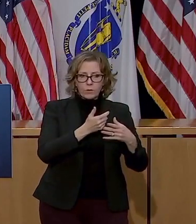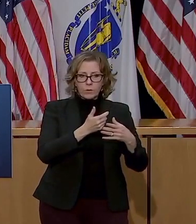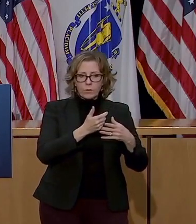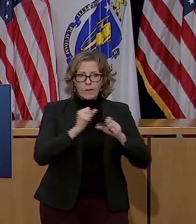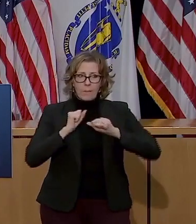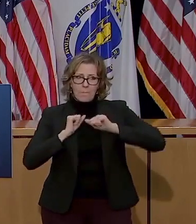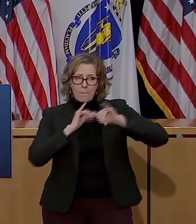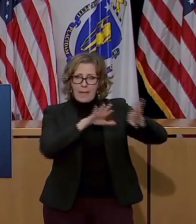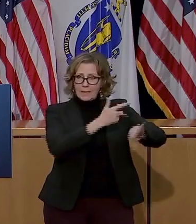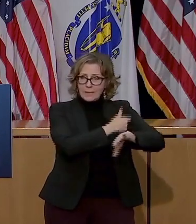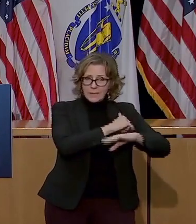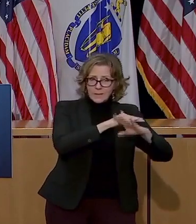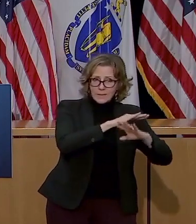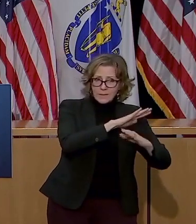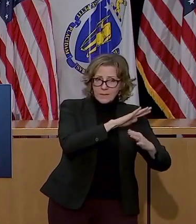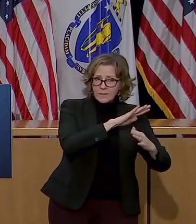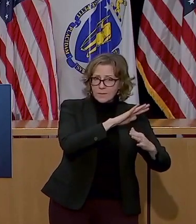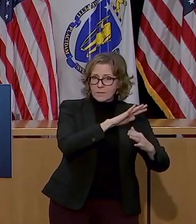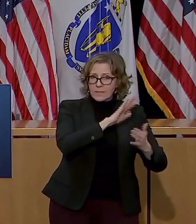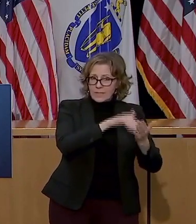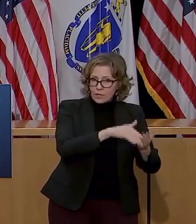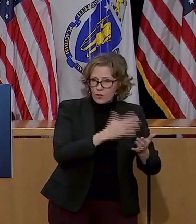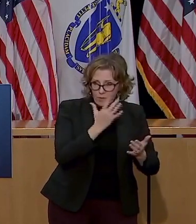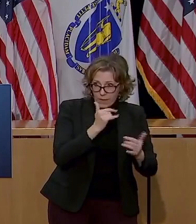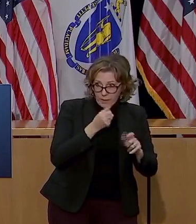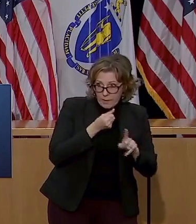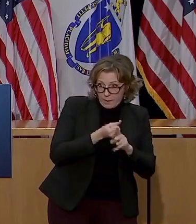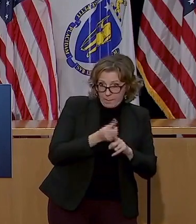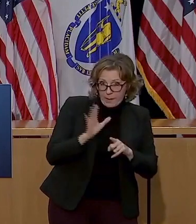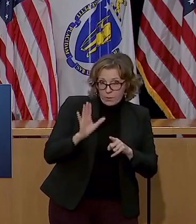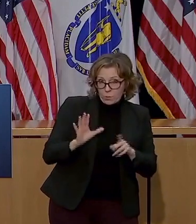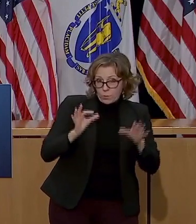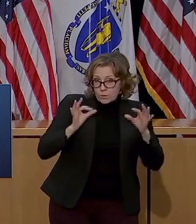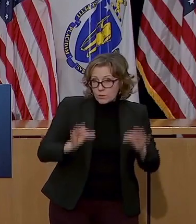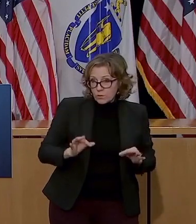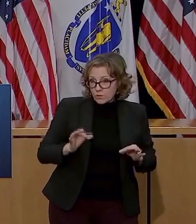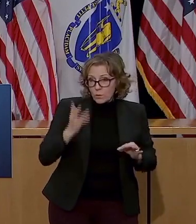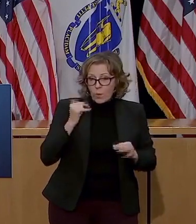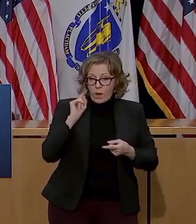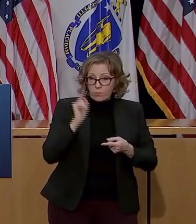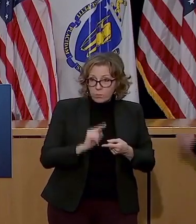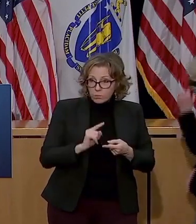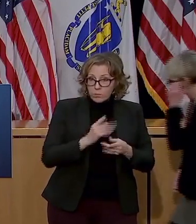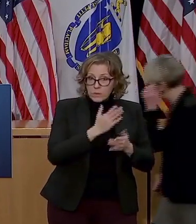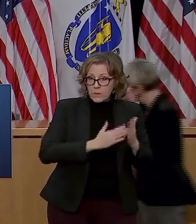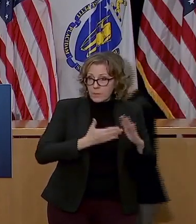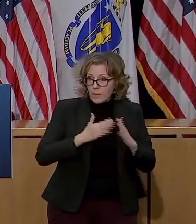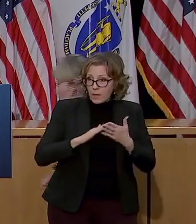and towns are saying this is sort of a rough change from the understanding what they were. Do you want to speak to this?